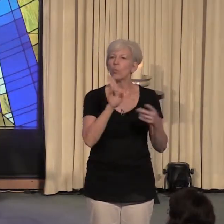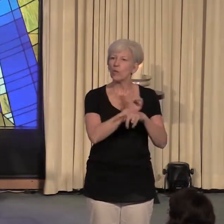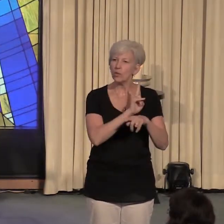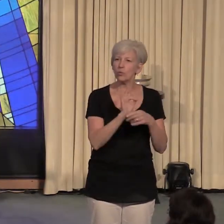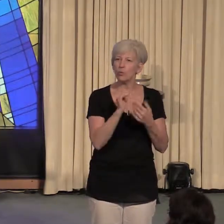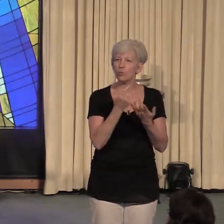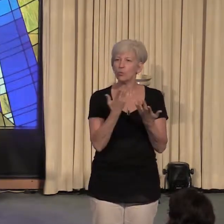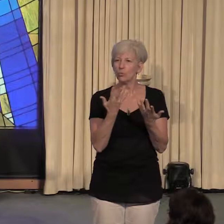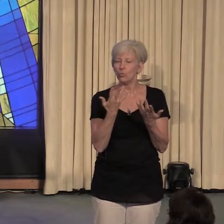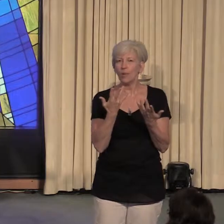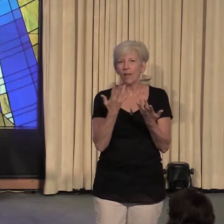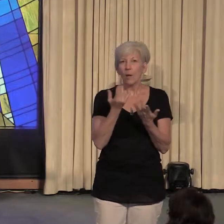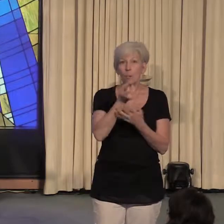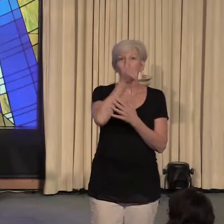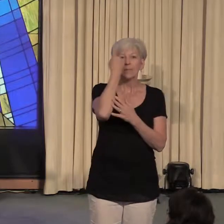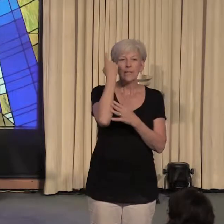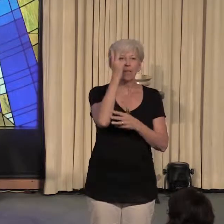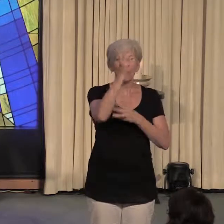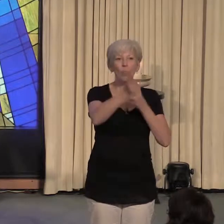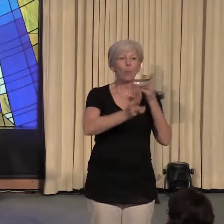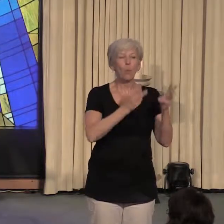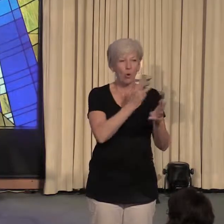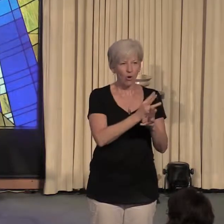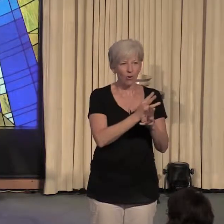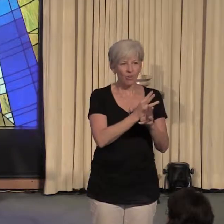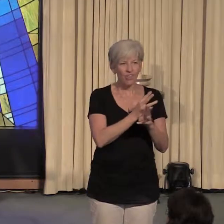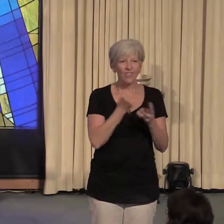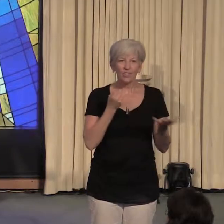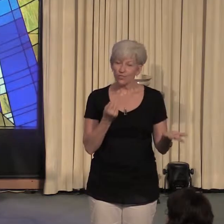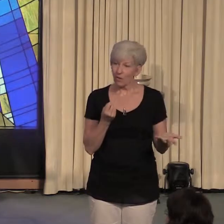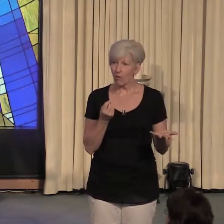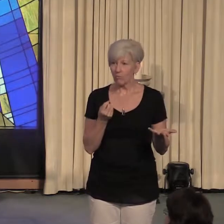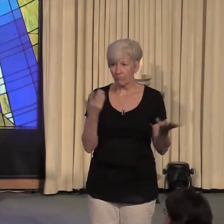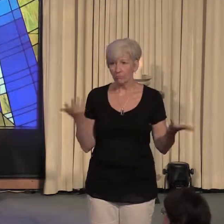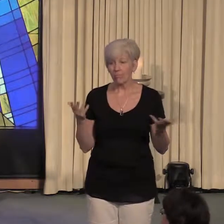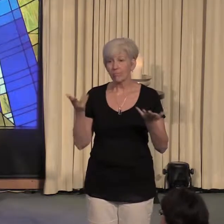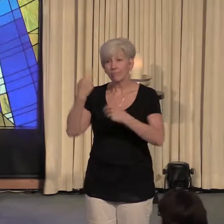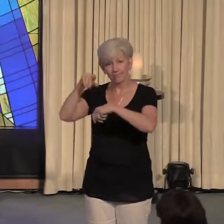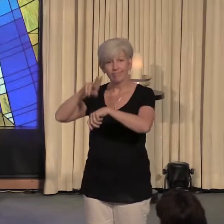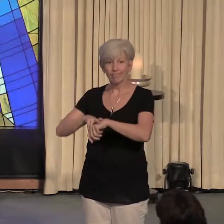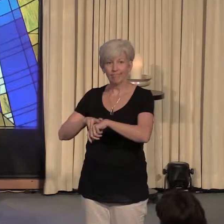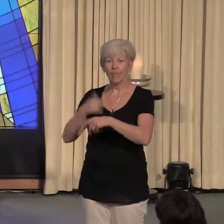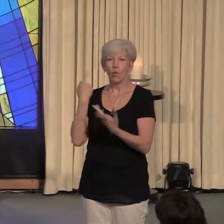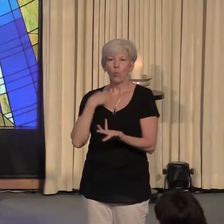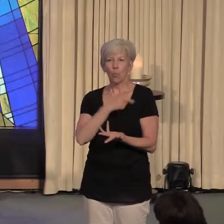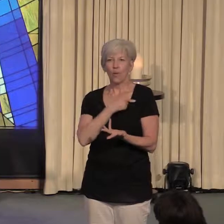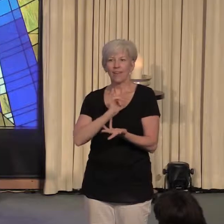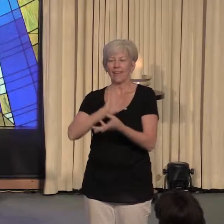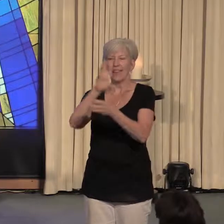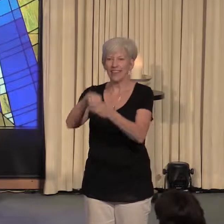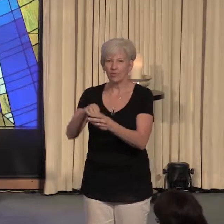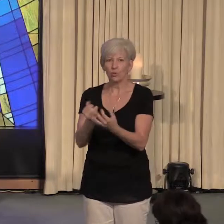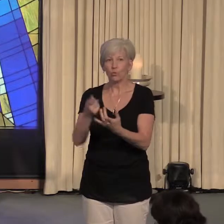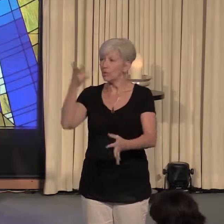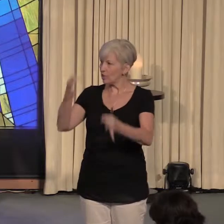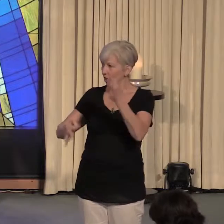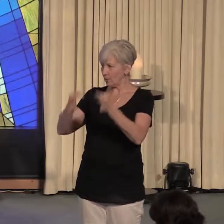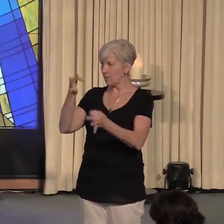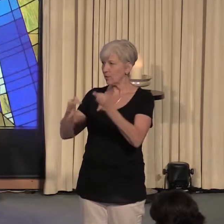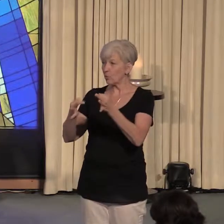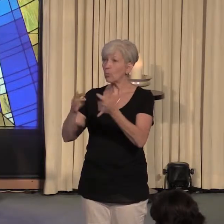is no wonder that we get into judgment, which is essentially saying